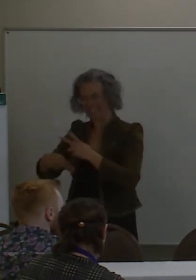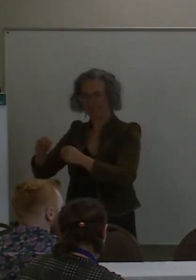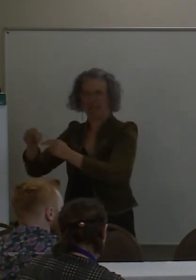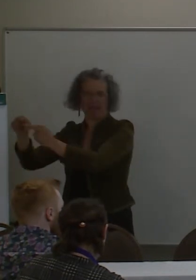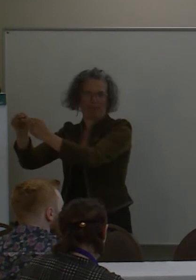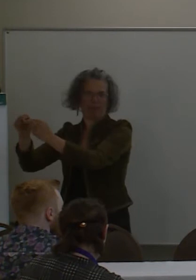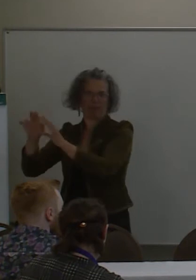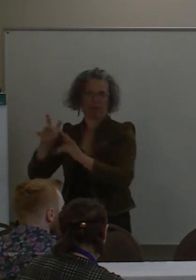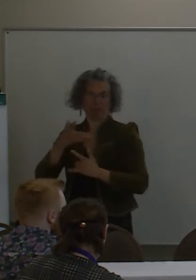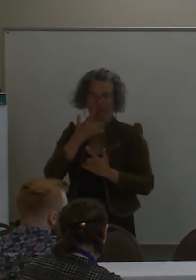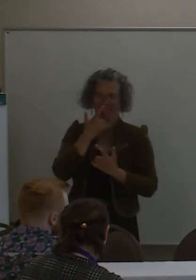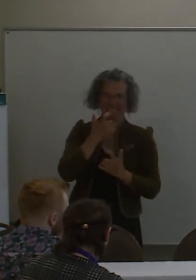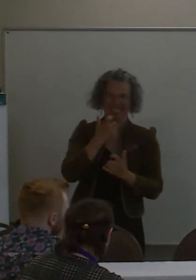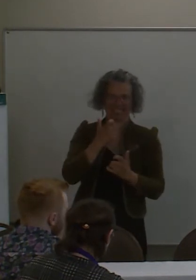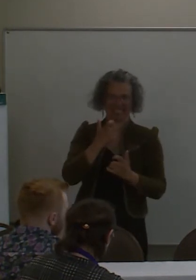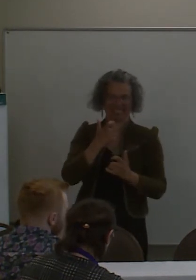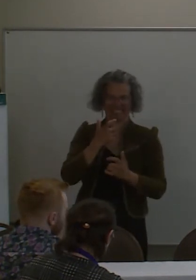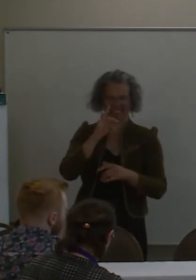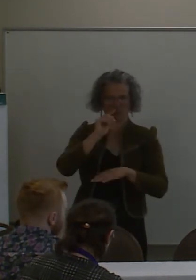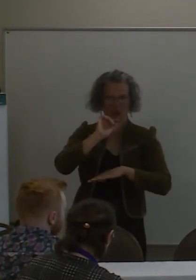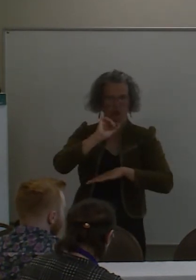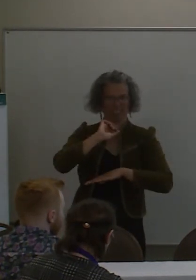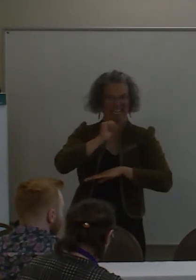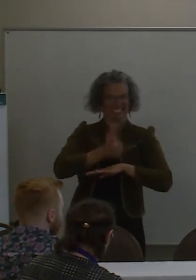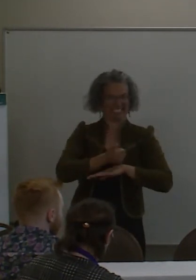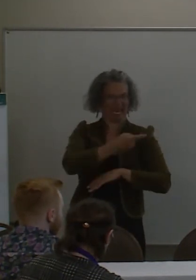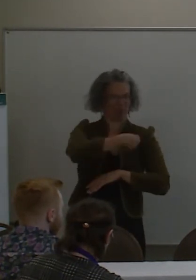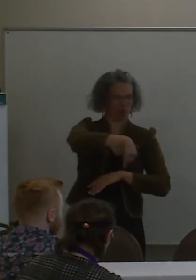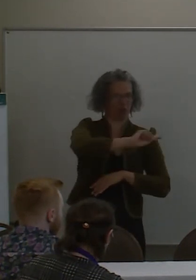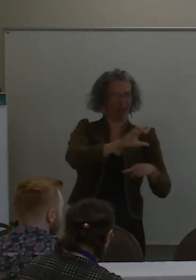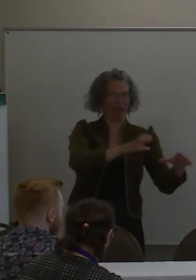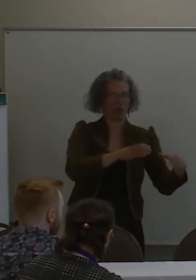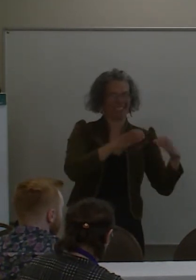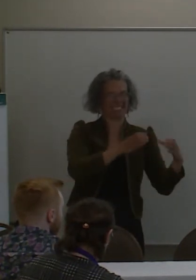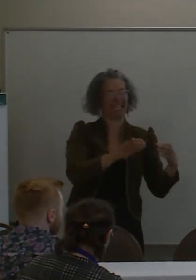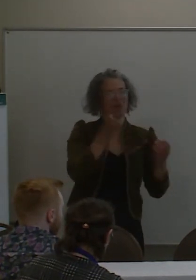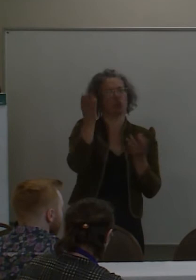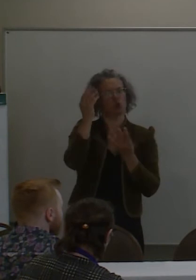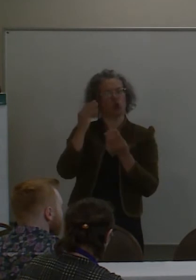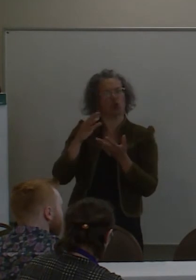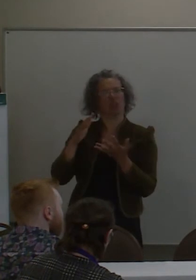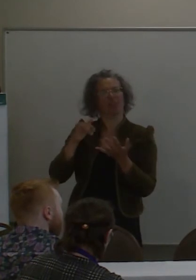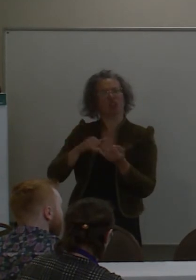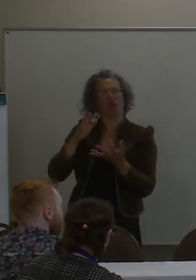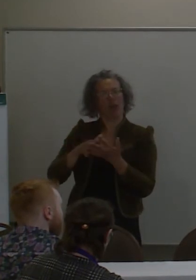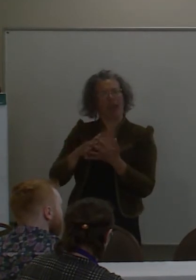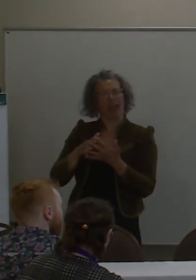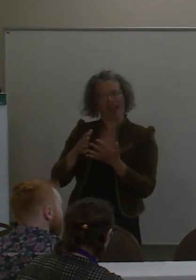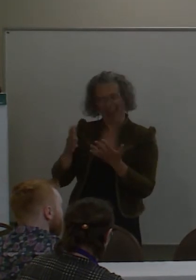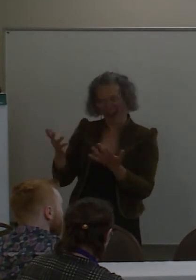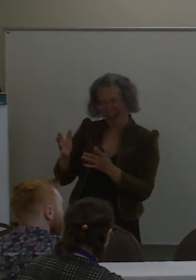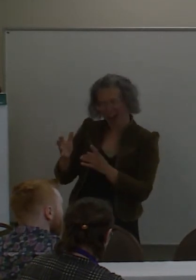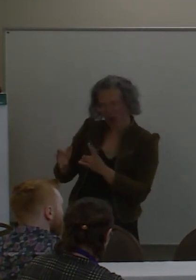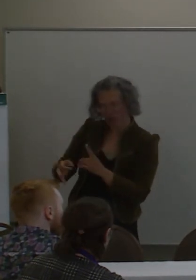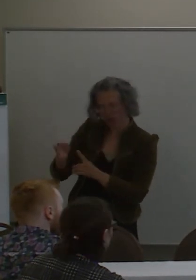a development environment set up for the first time for our team to learn Islandora and be able to fix some problems with it. Our solar doesn't